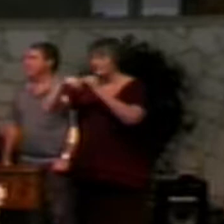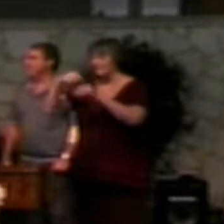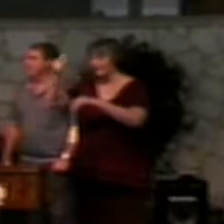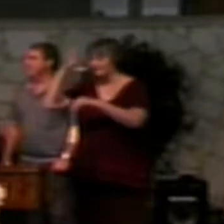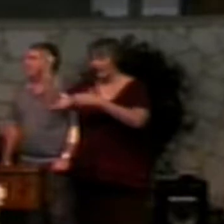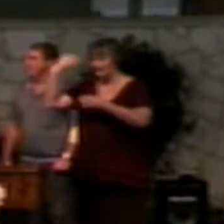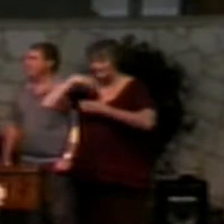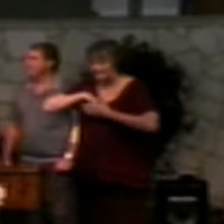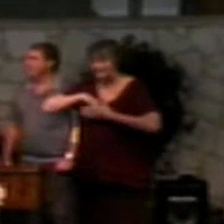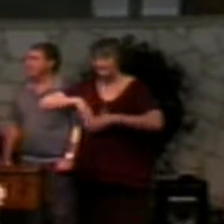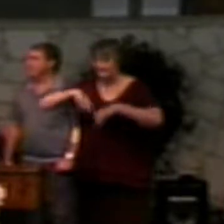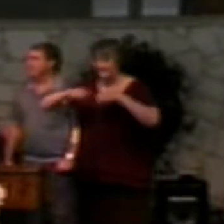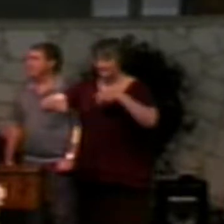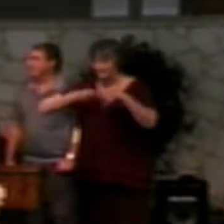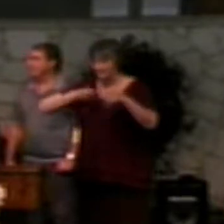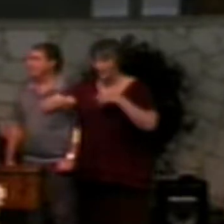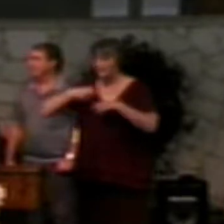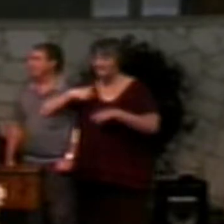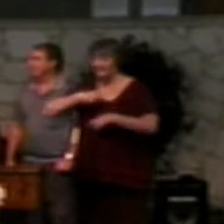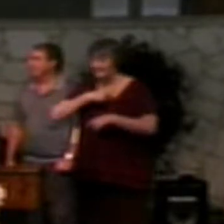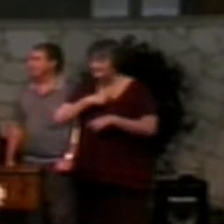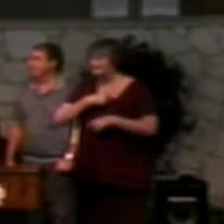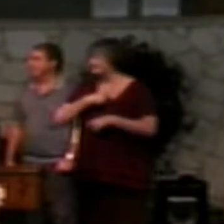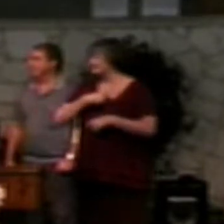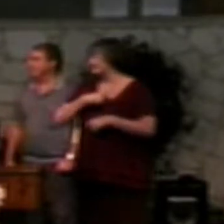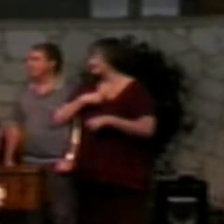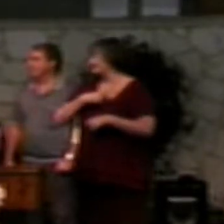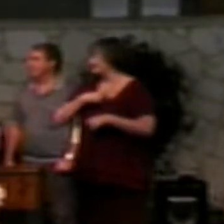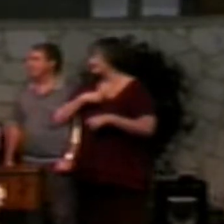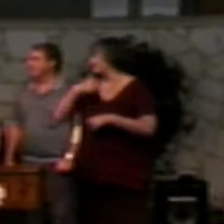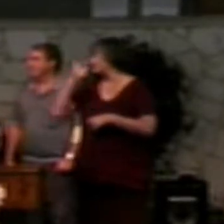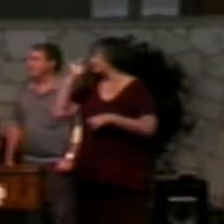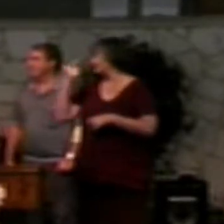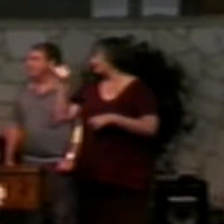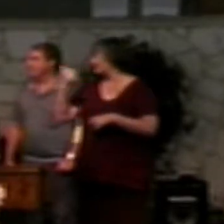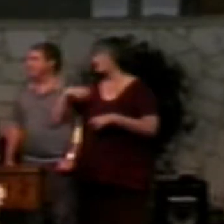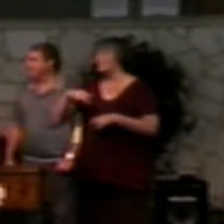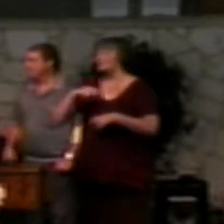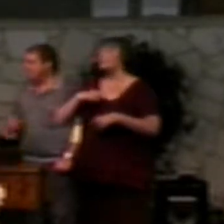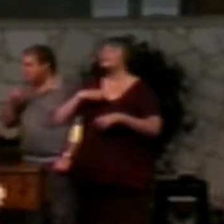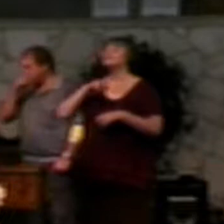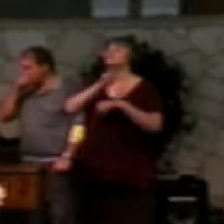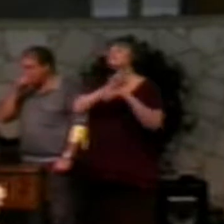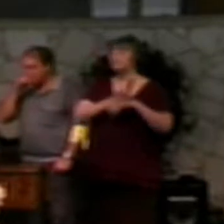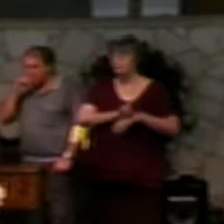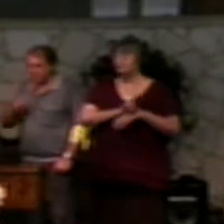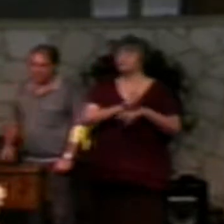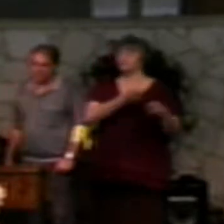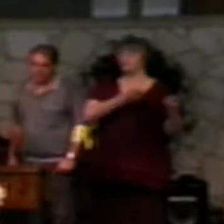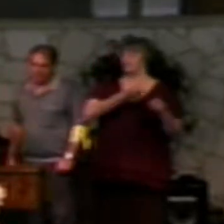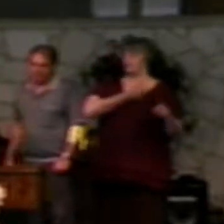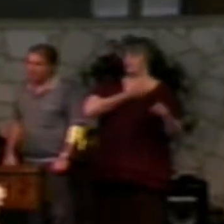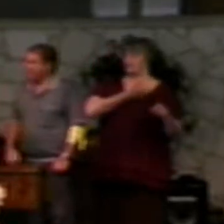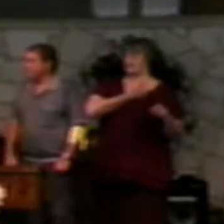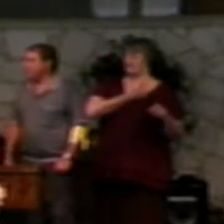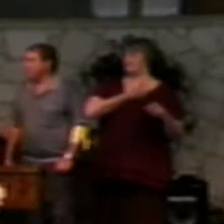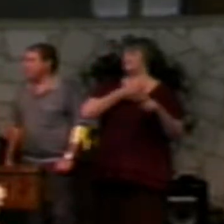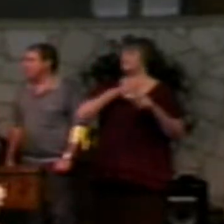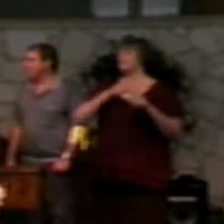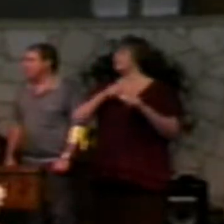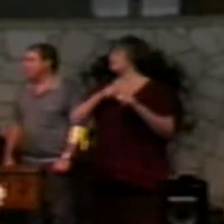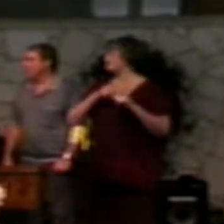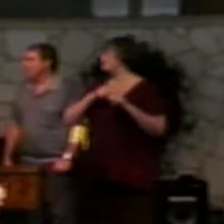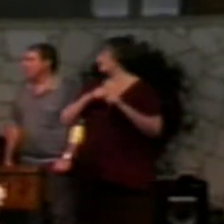hearts and take control of us, and then or like because we used to take control of our own self, and like we